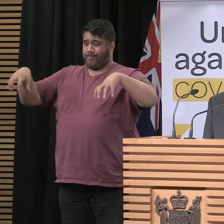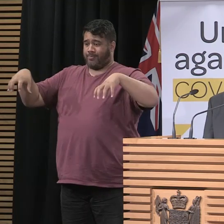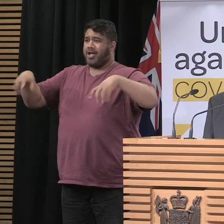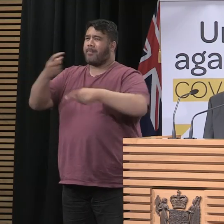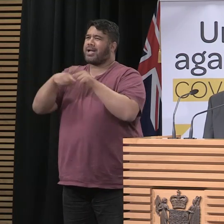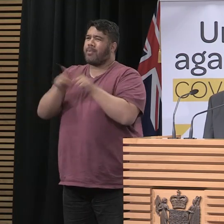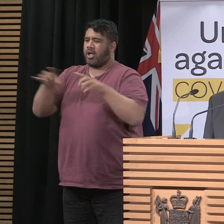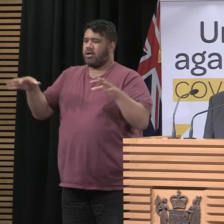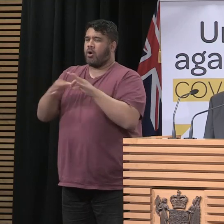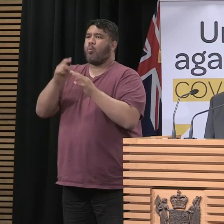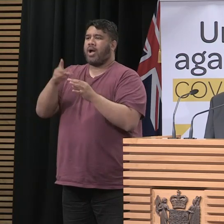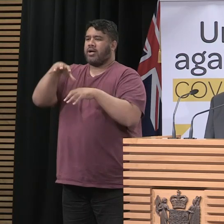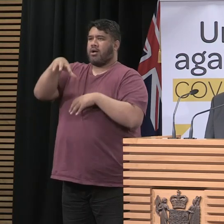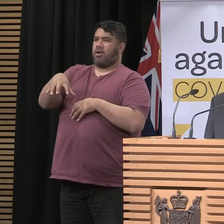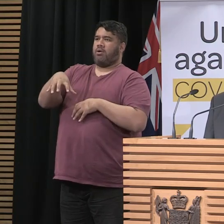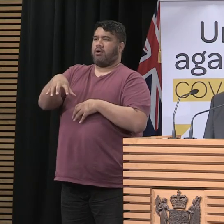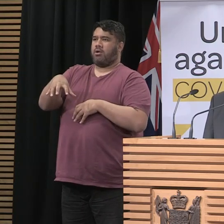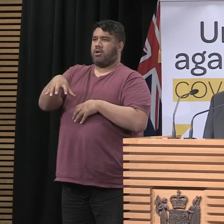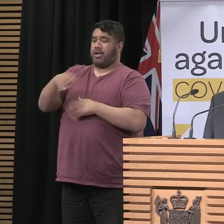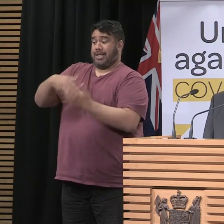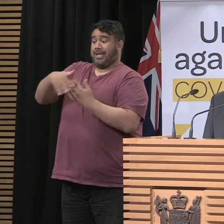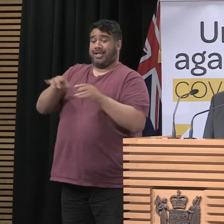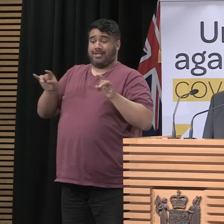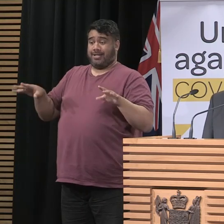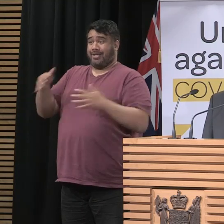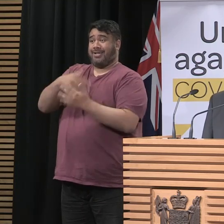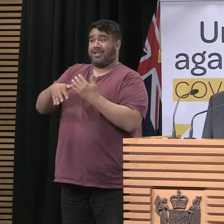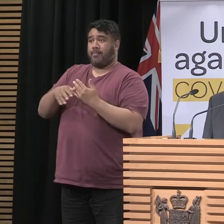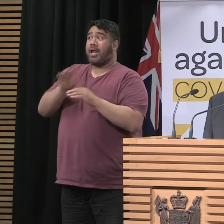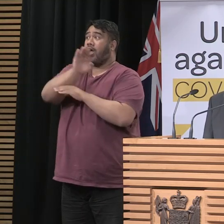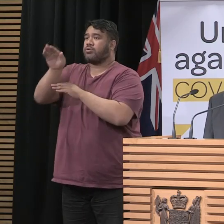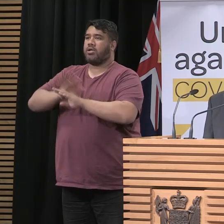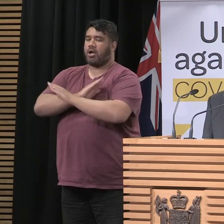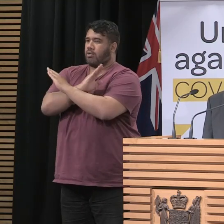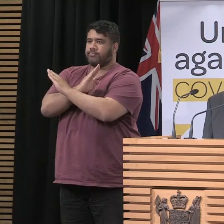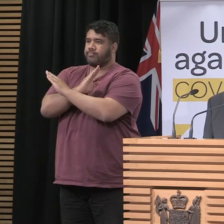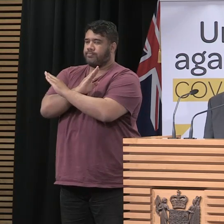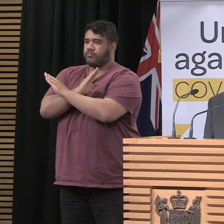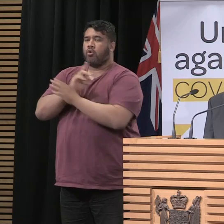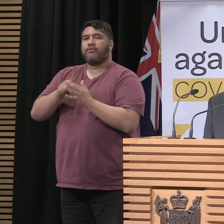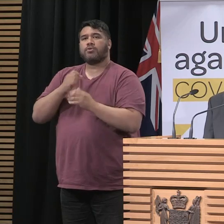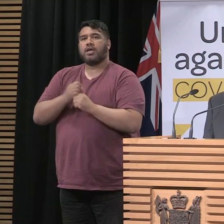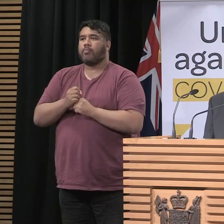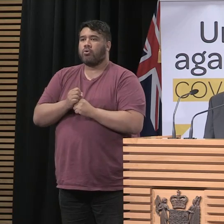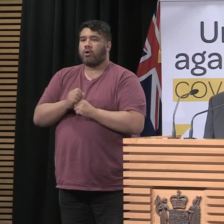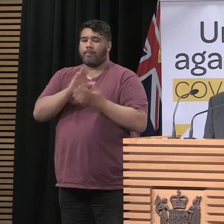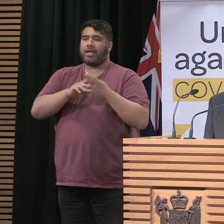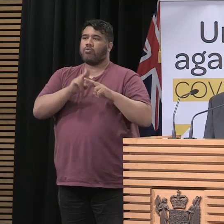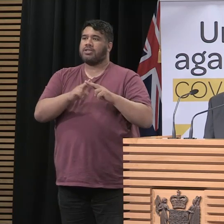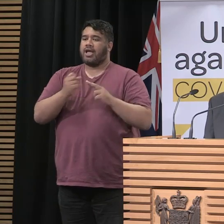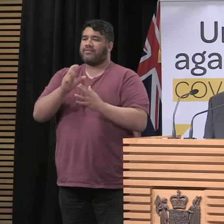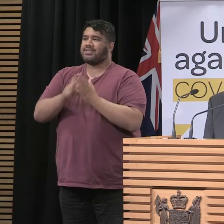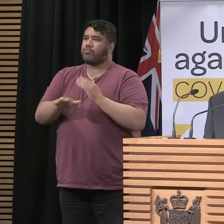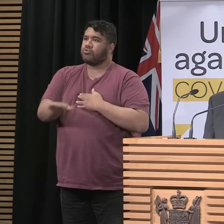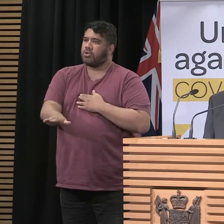better. Another example could be helping a family with care for their disabled child to give the primary carers some time